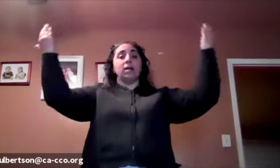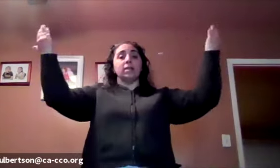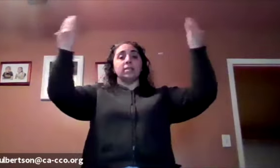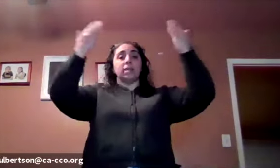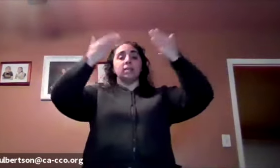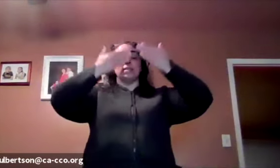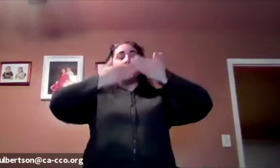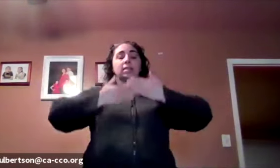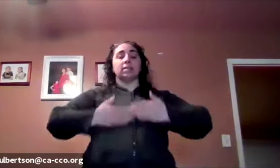Sunrise, sunset,